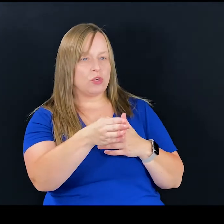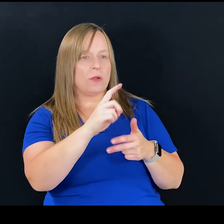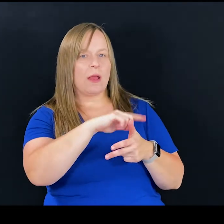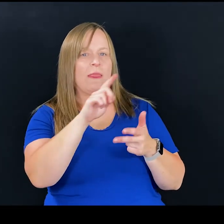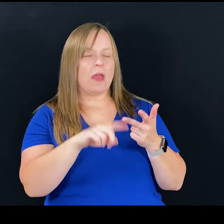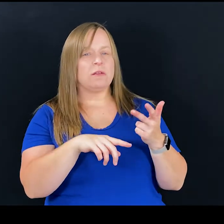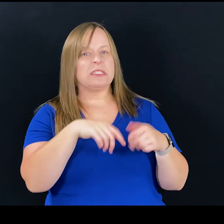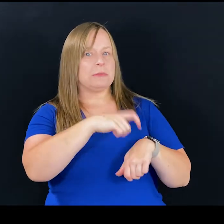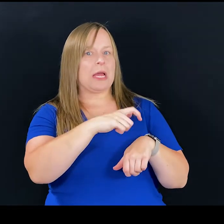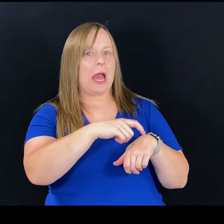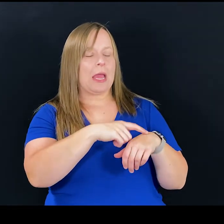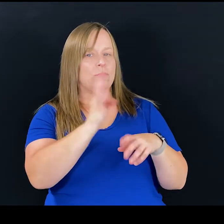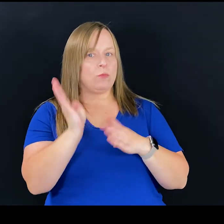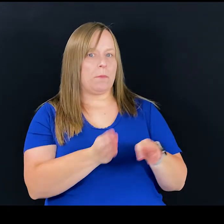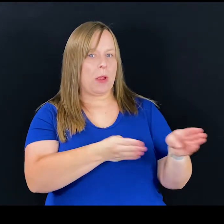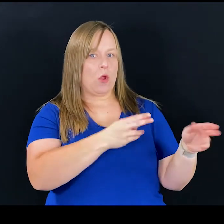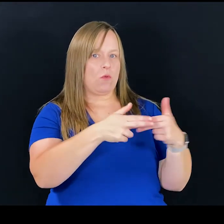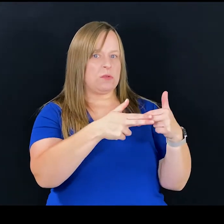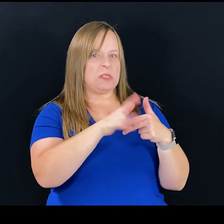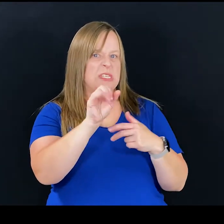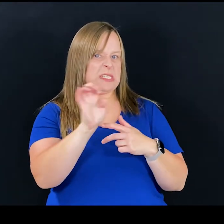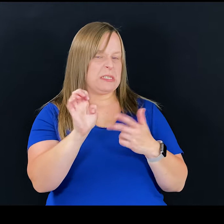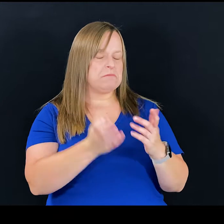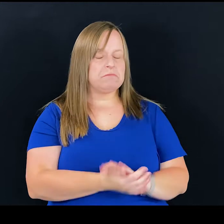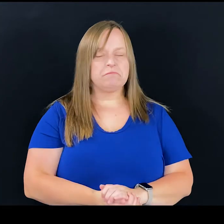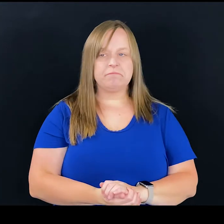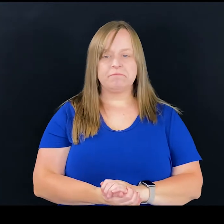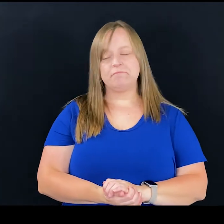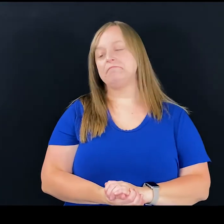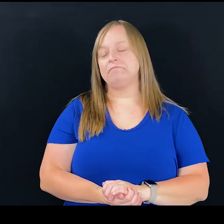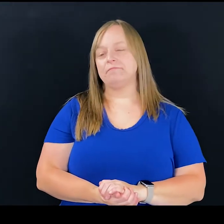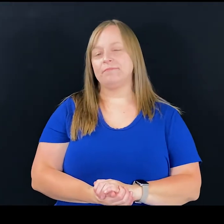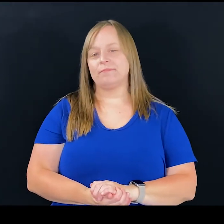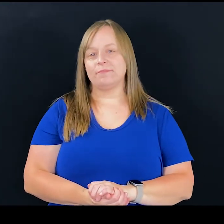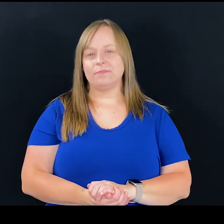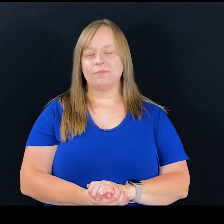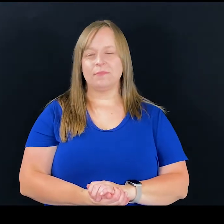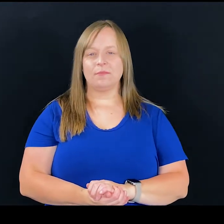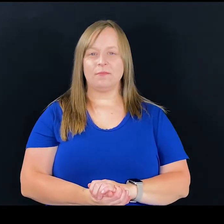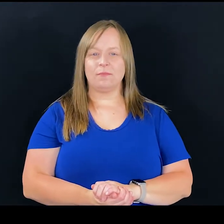in the future, and then it does take some time for them to prepare these CSE slides.